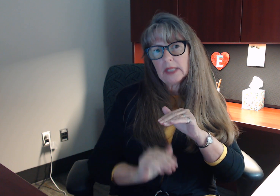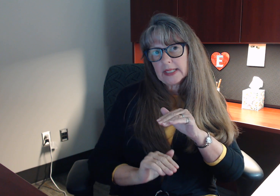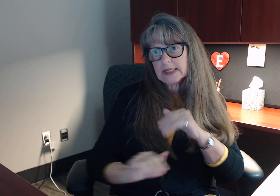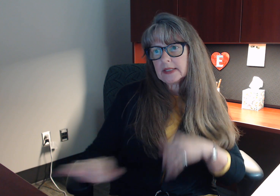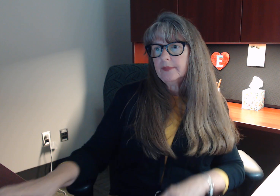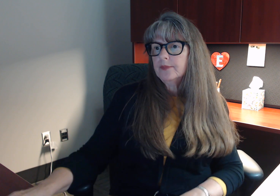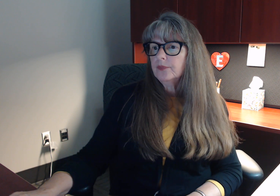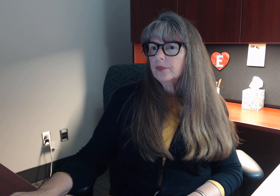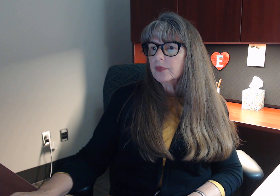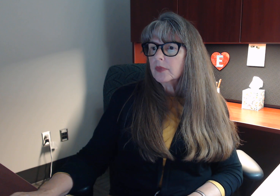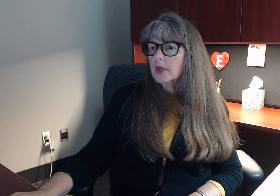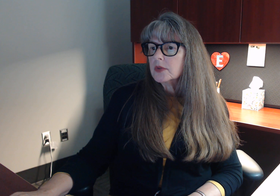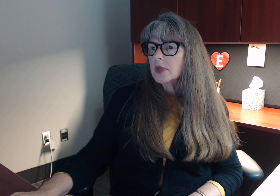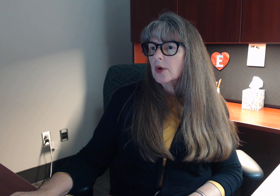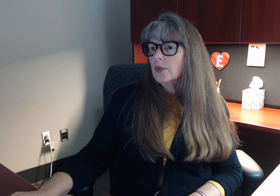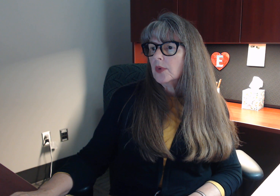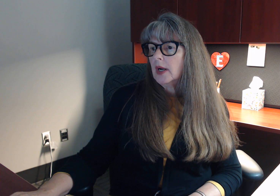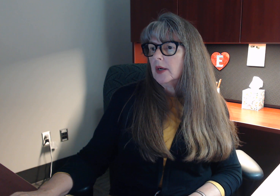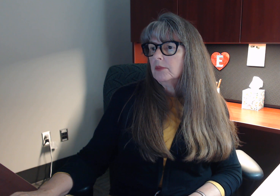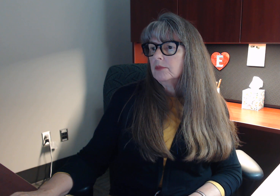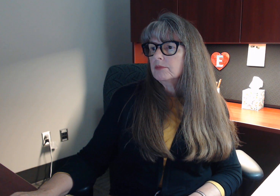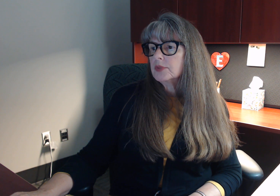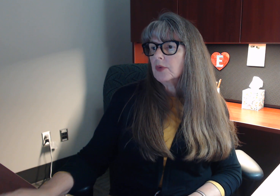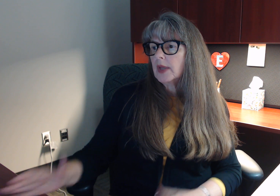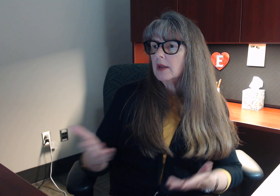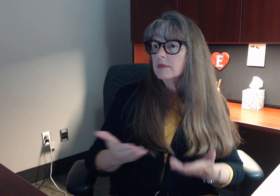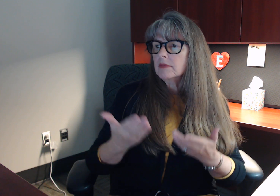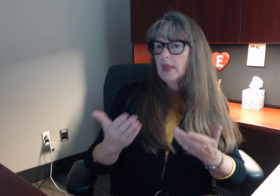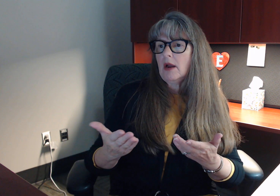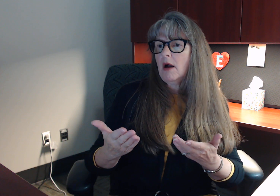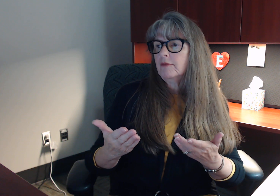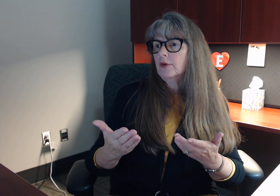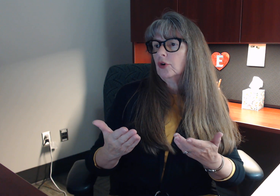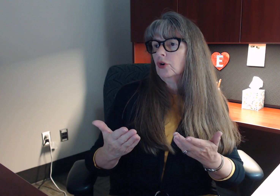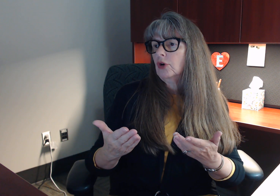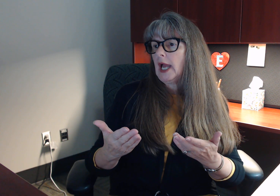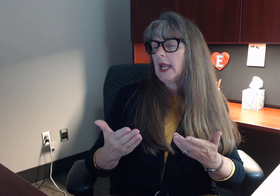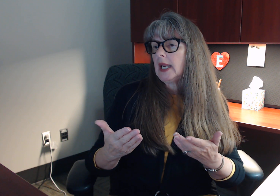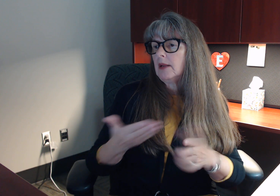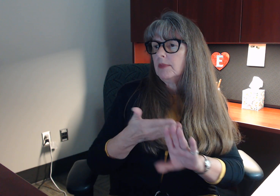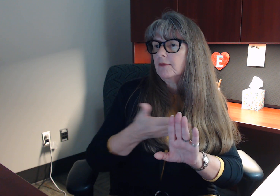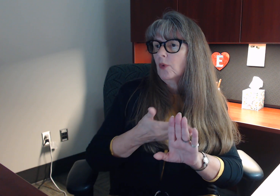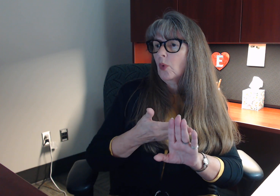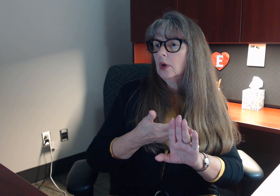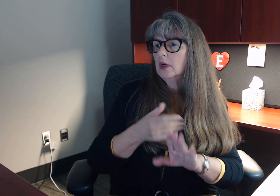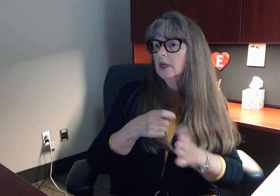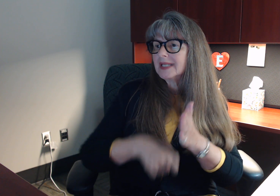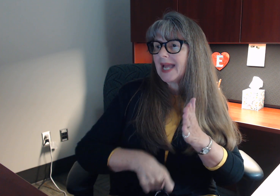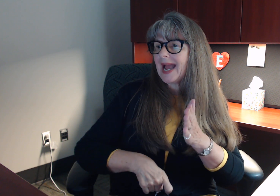less. So they offer a before